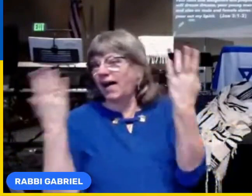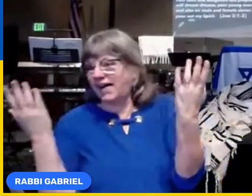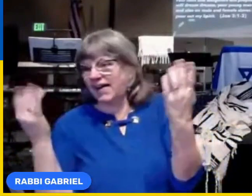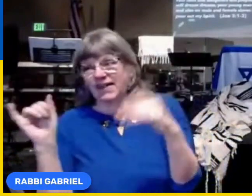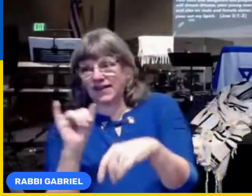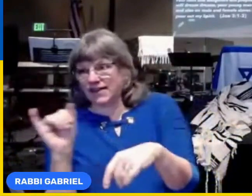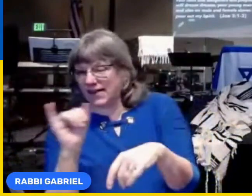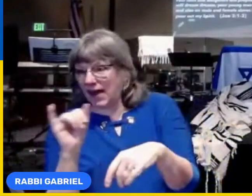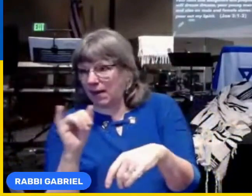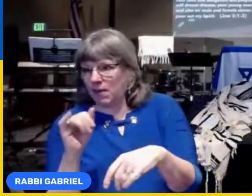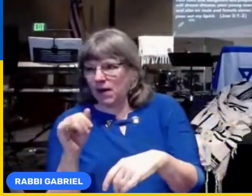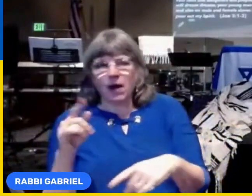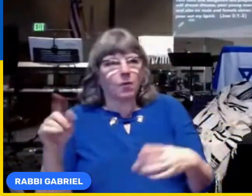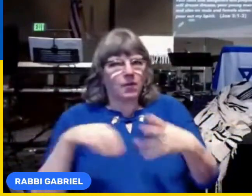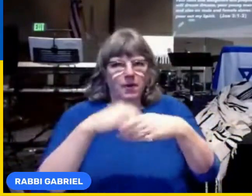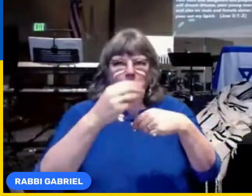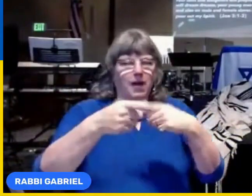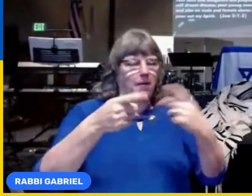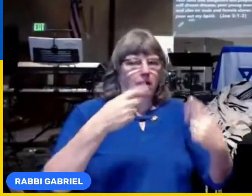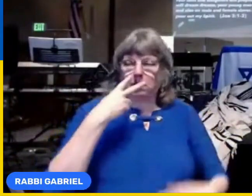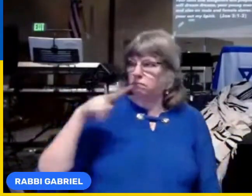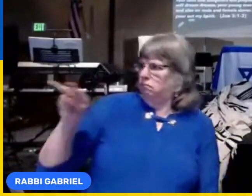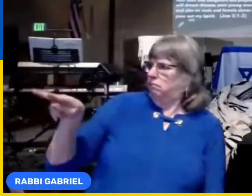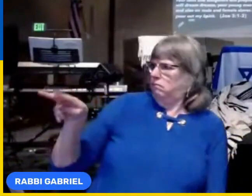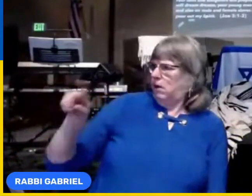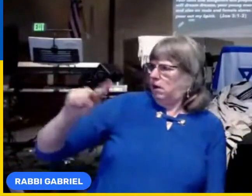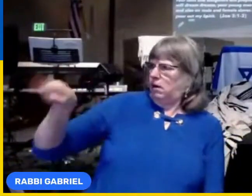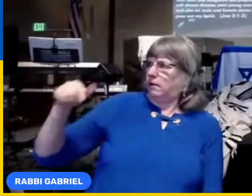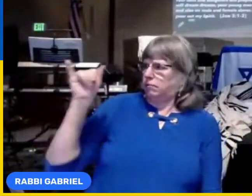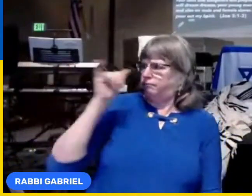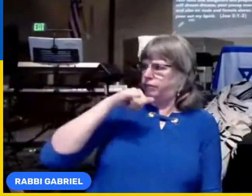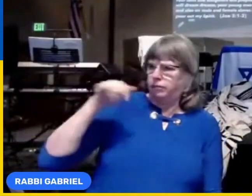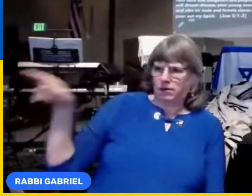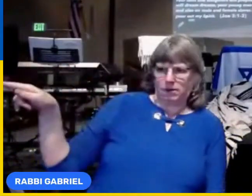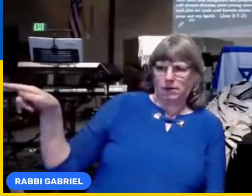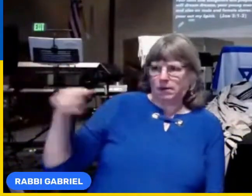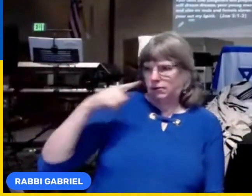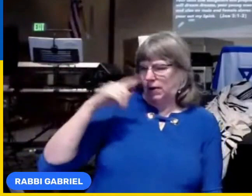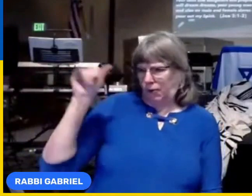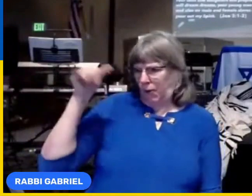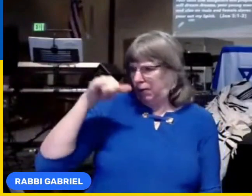"Oh, these people are drunk." He says, "No. It's too early in the morning."